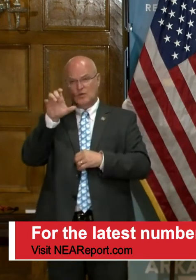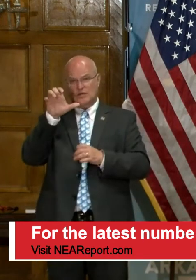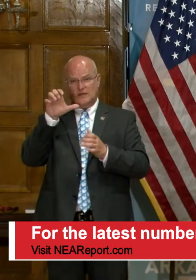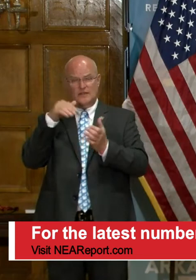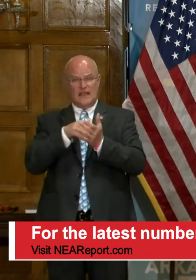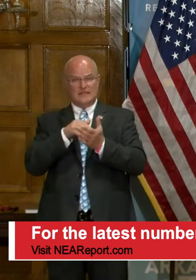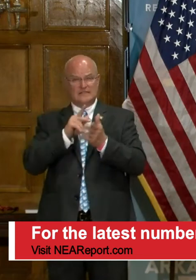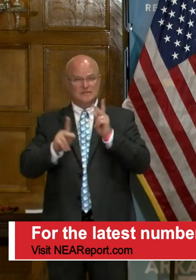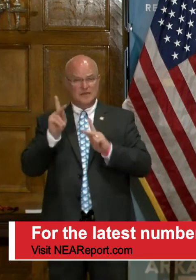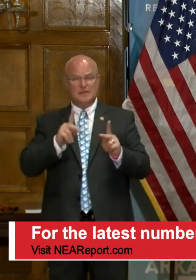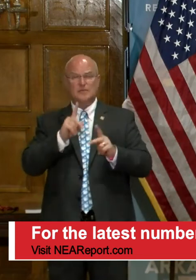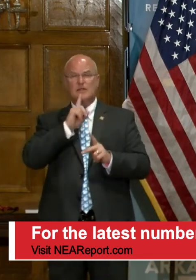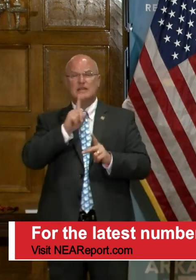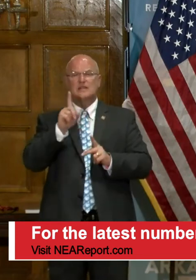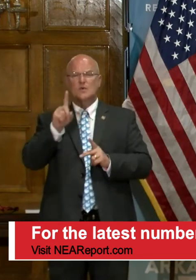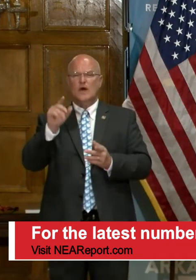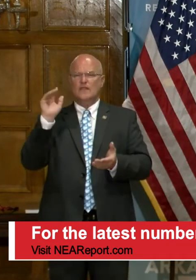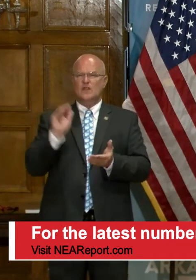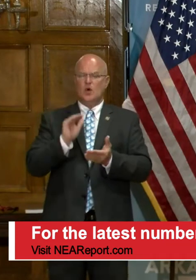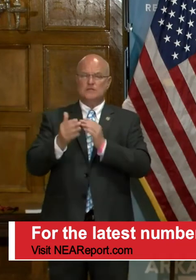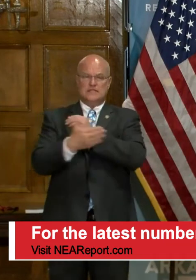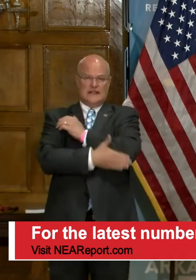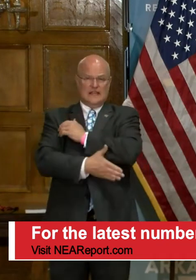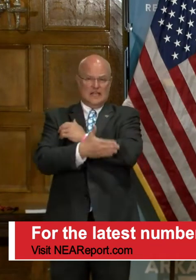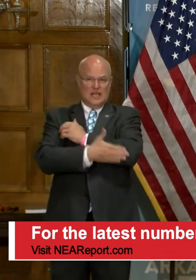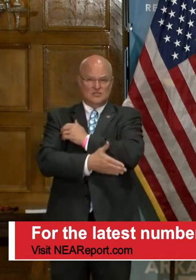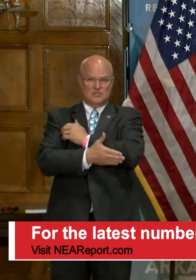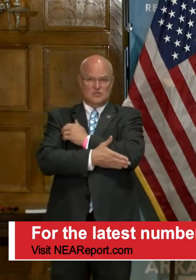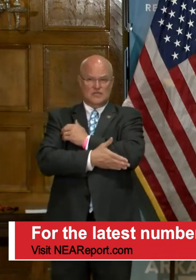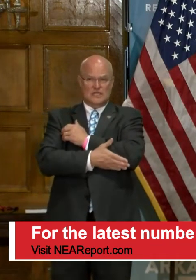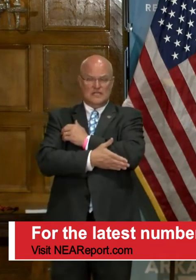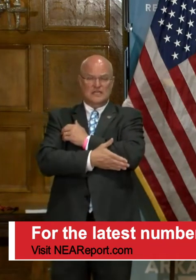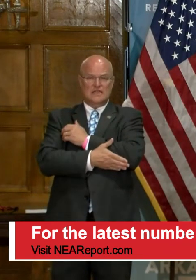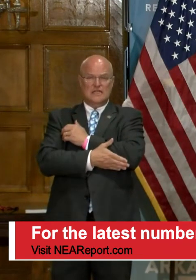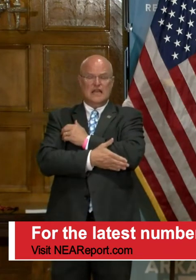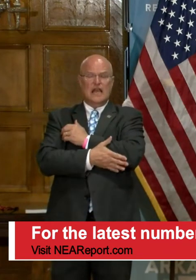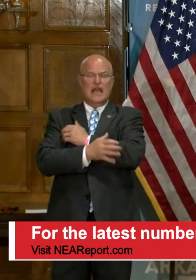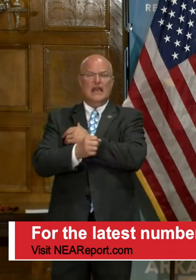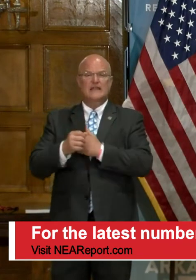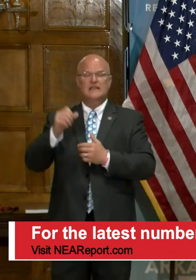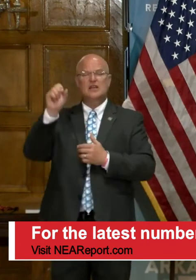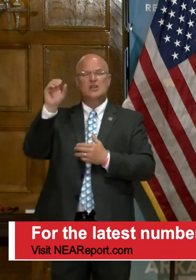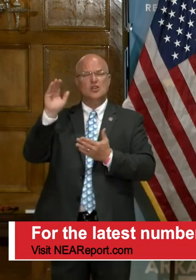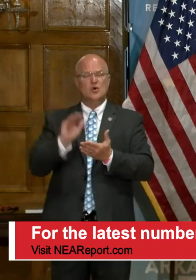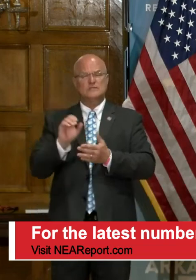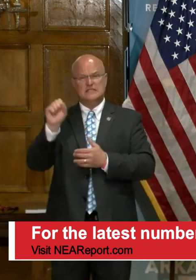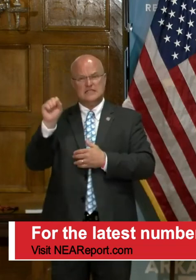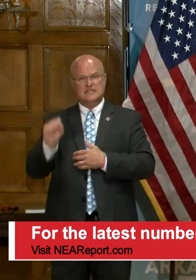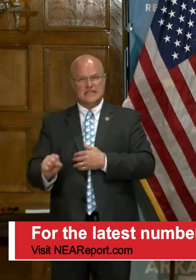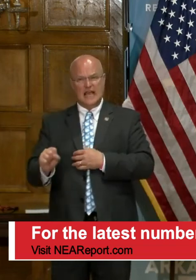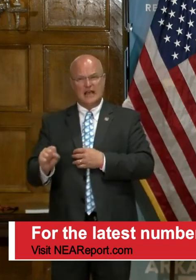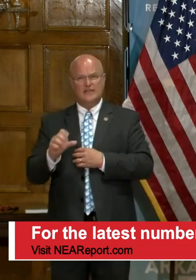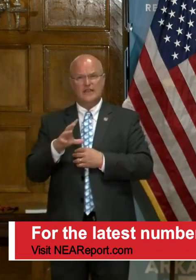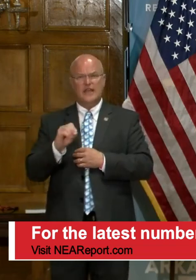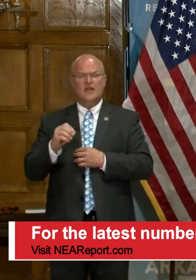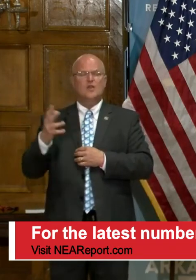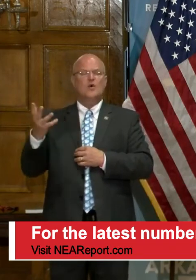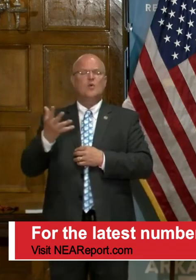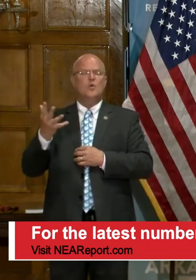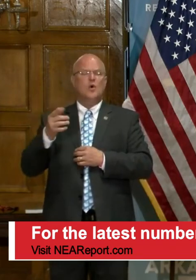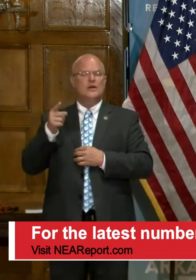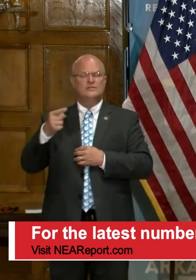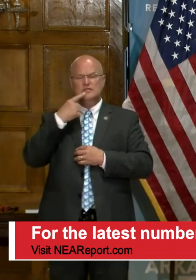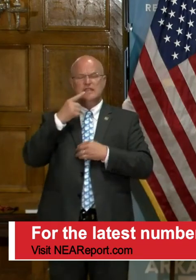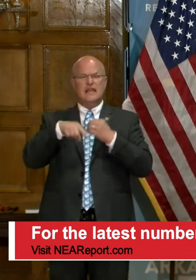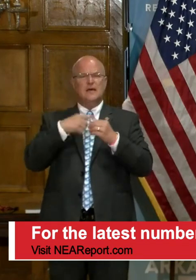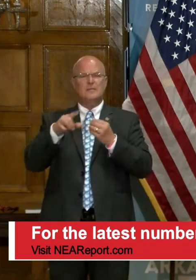100,000 people is one of the lowest in the country. It's definitely the lowest in the Mid-South, far behind Tennessee and Mississippi. What do you